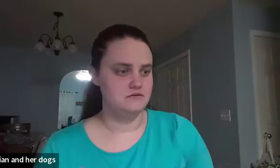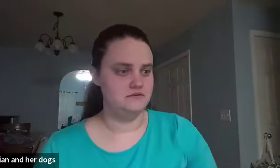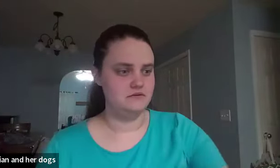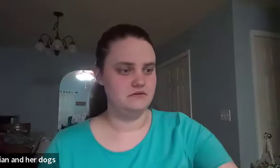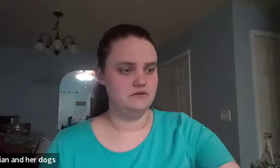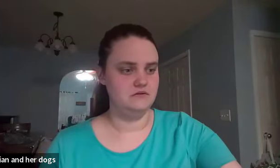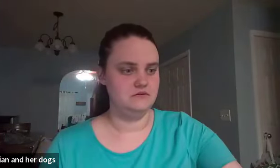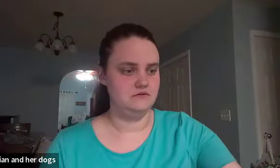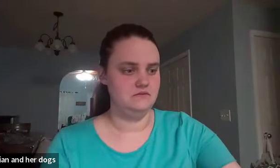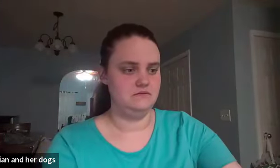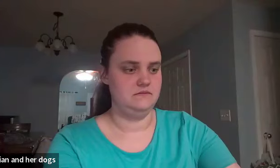of.